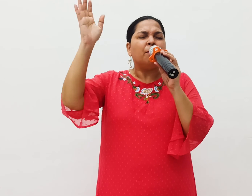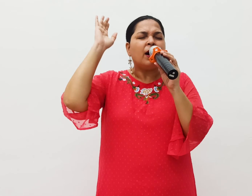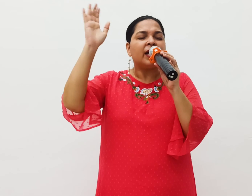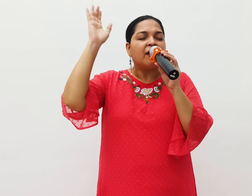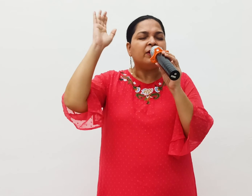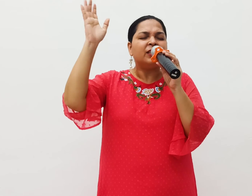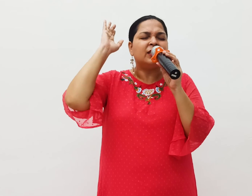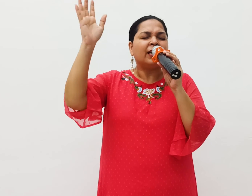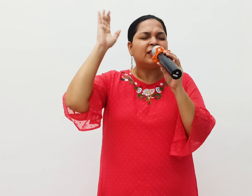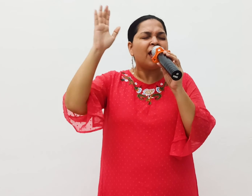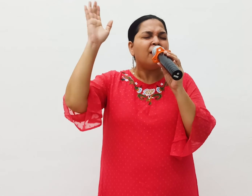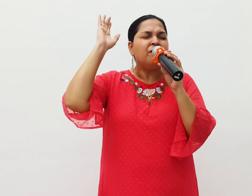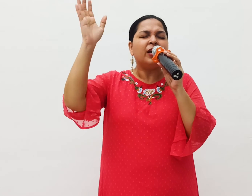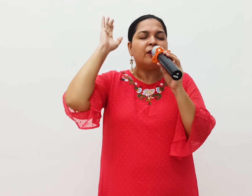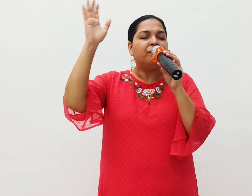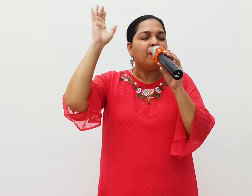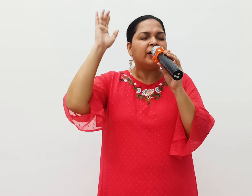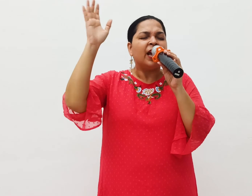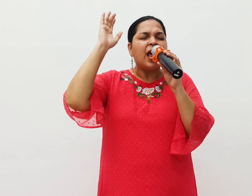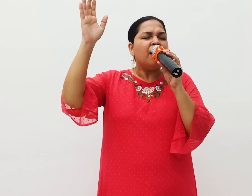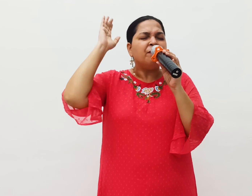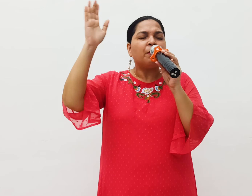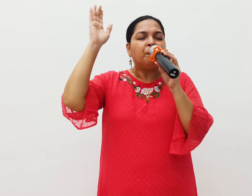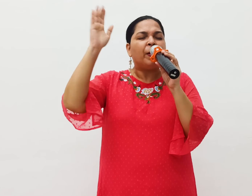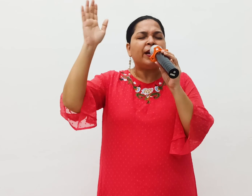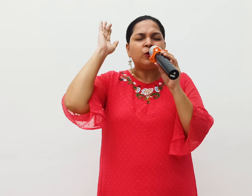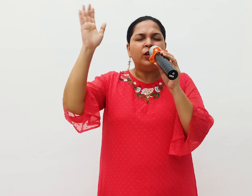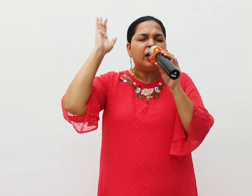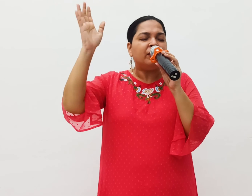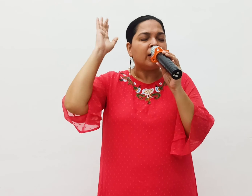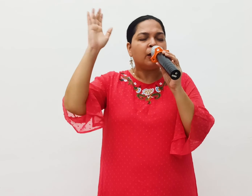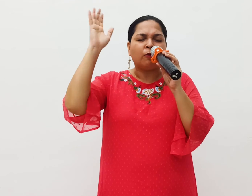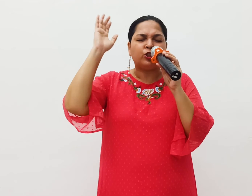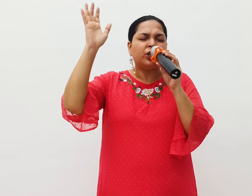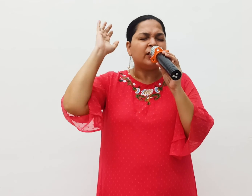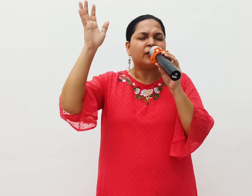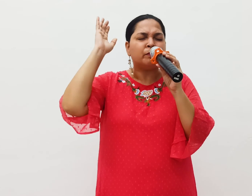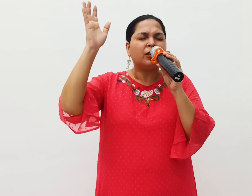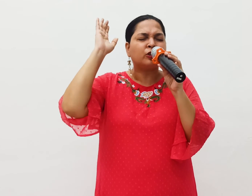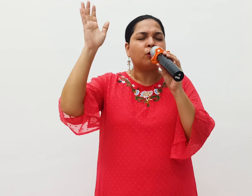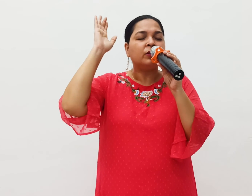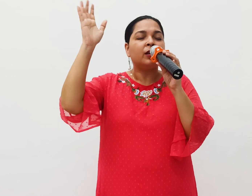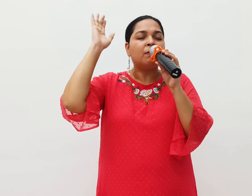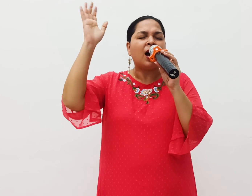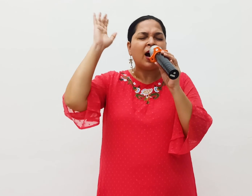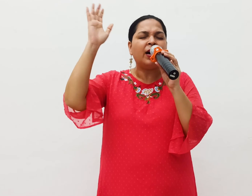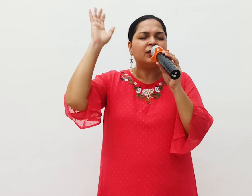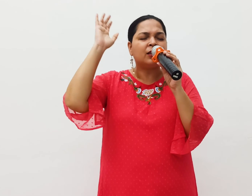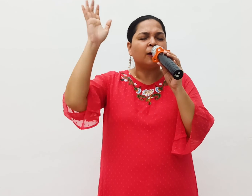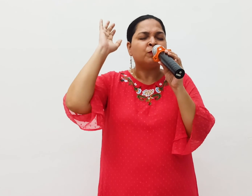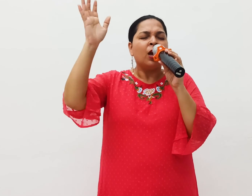is, I command every sickness, every infirmity, every pain to leave in the name of Jesus. Ma sontana